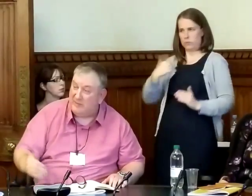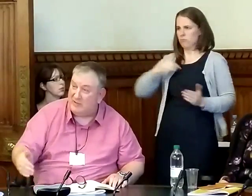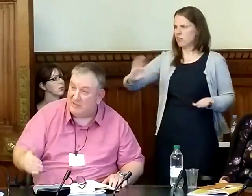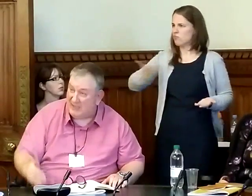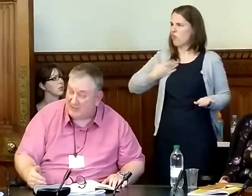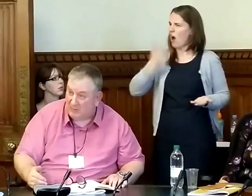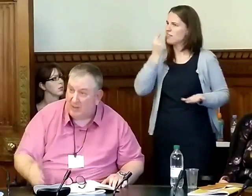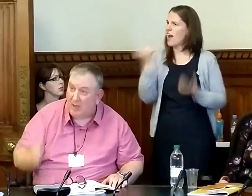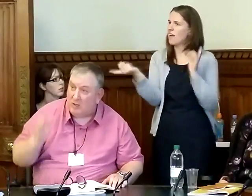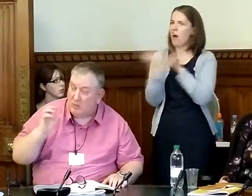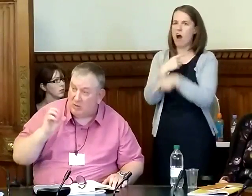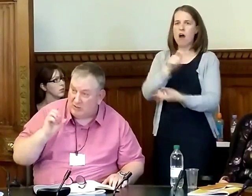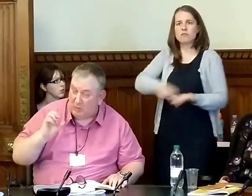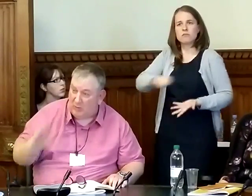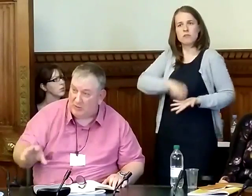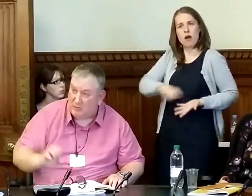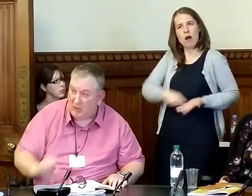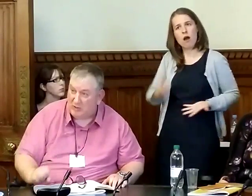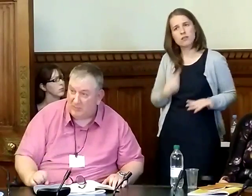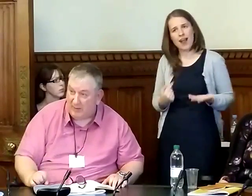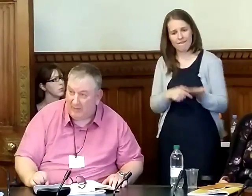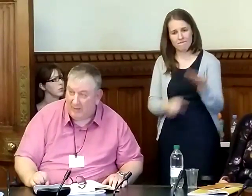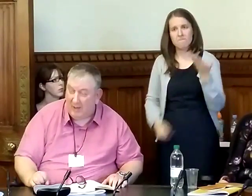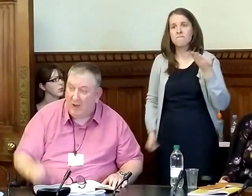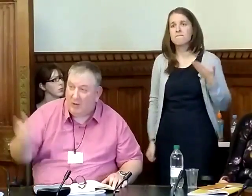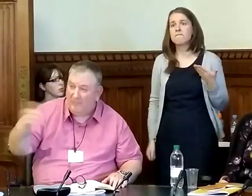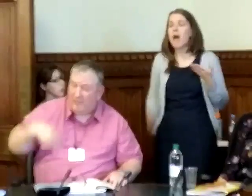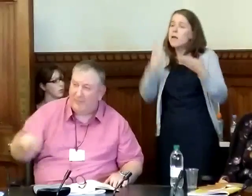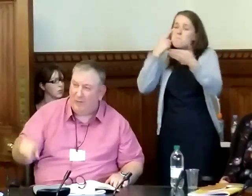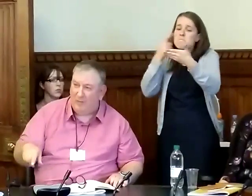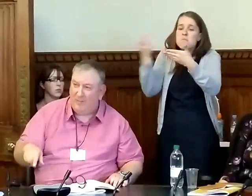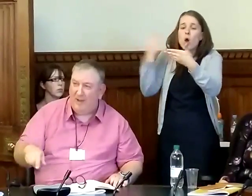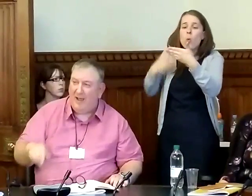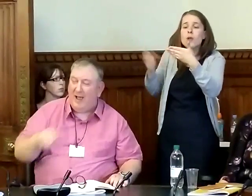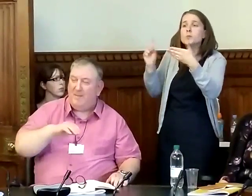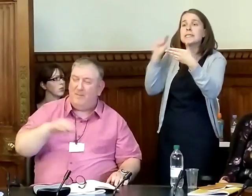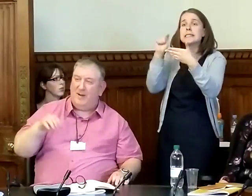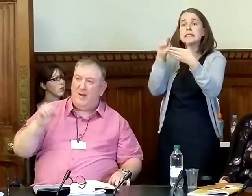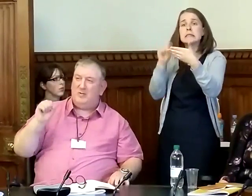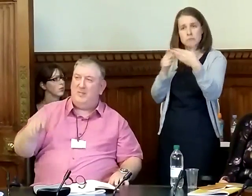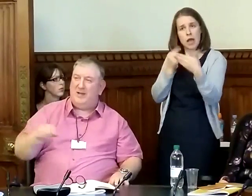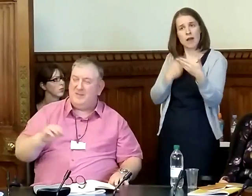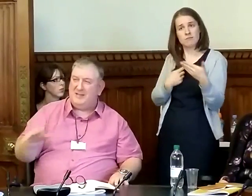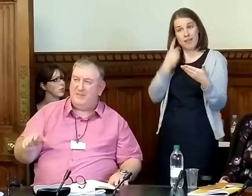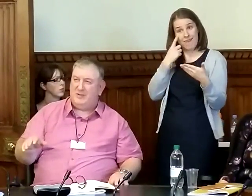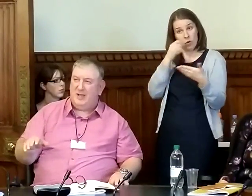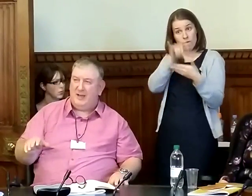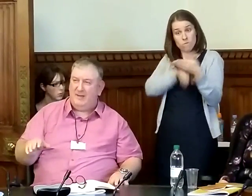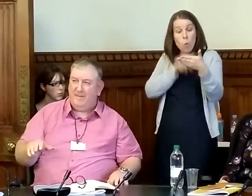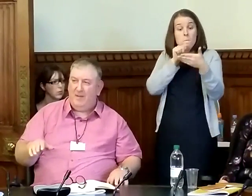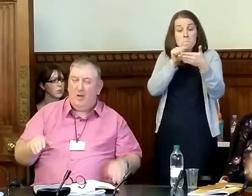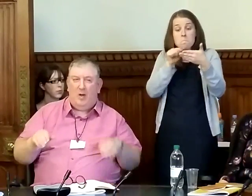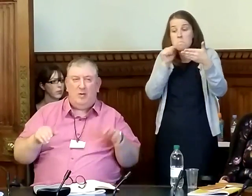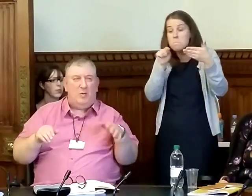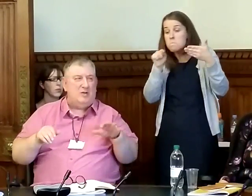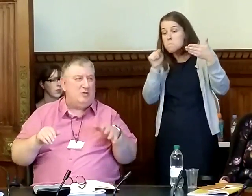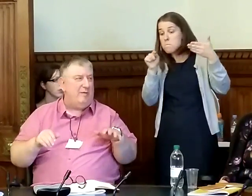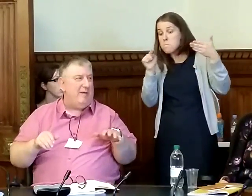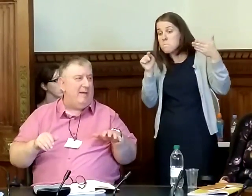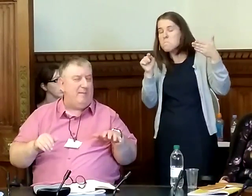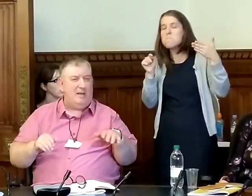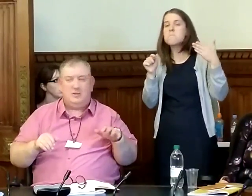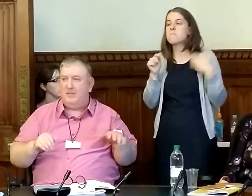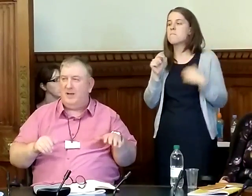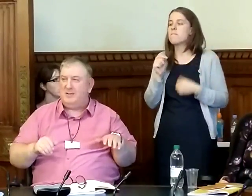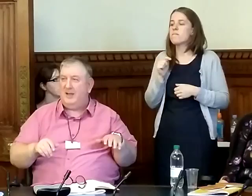ask the questions if it's an assessment. So I have to see what questions you're asking me. I looked through the form and I'm penultimate from page 17 on the